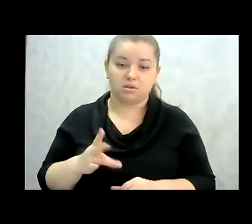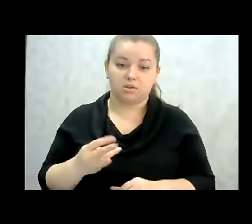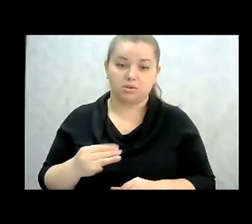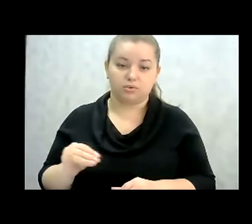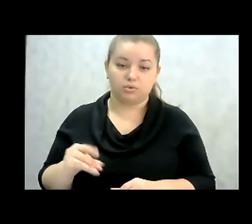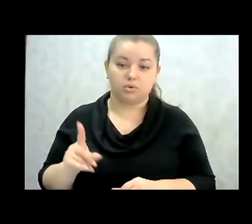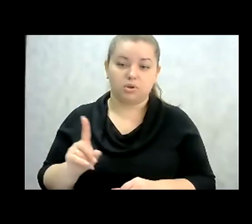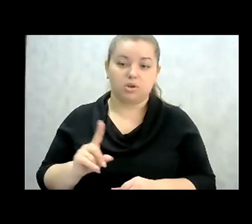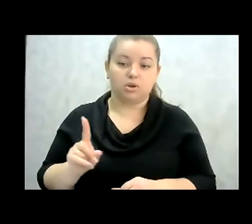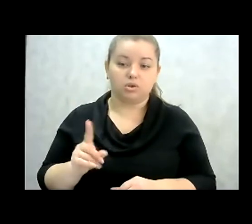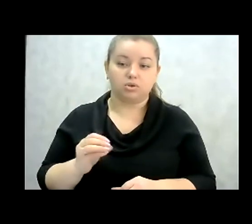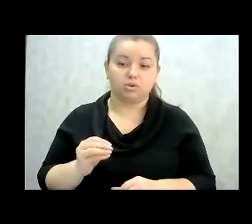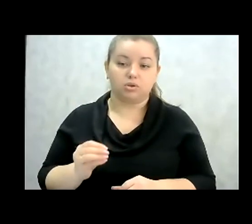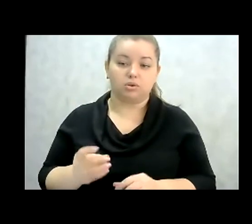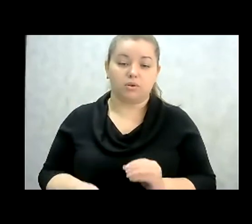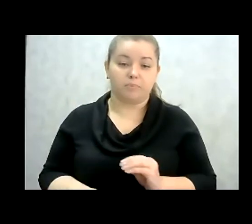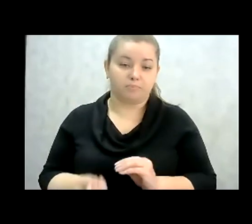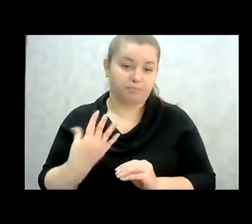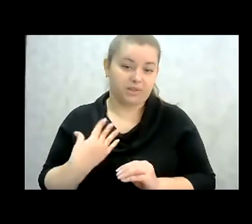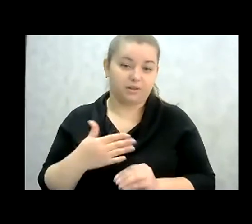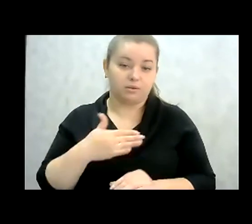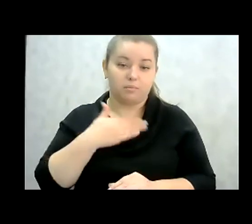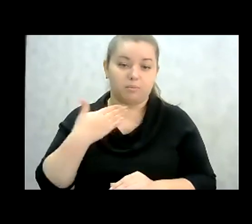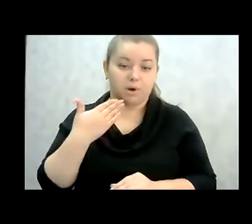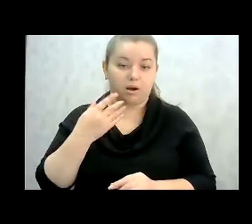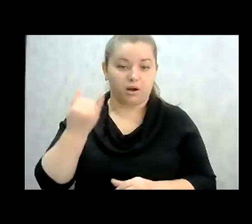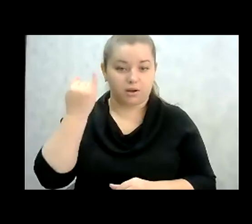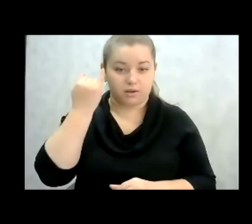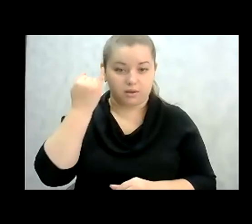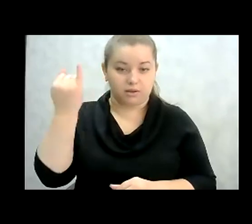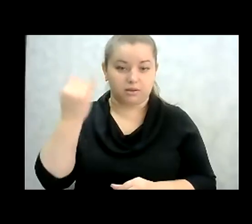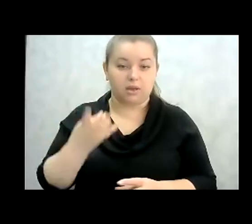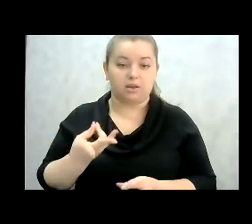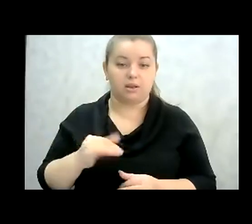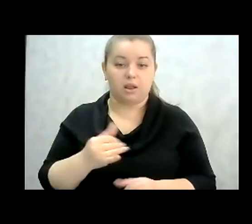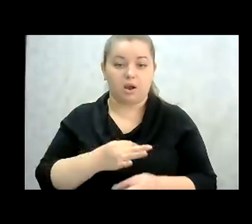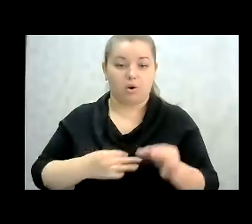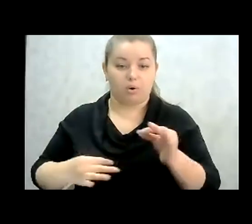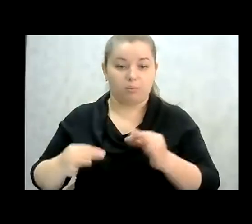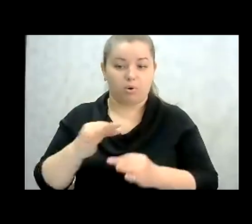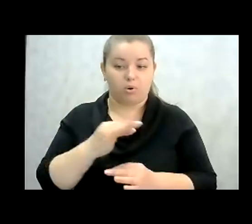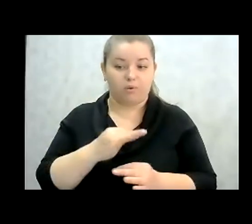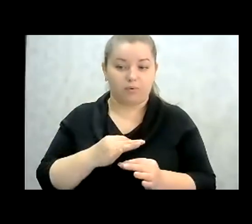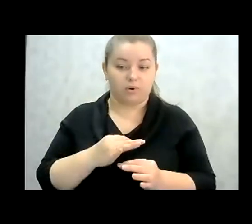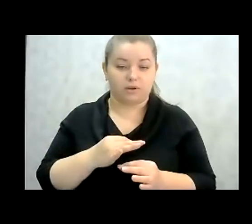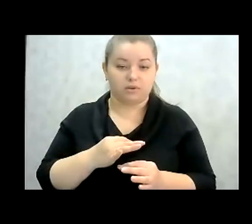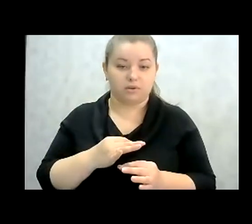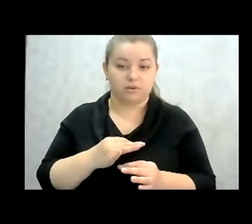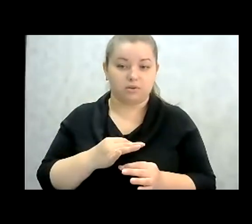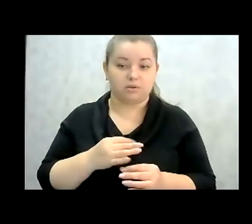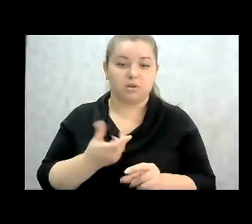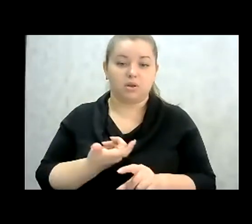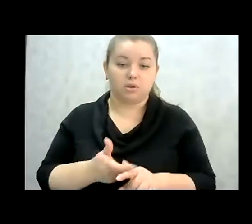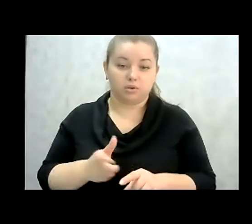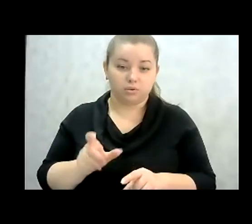that you have calls to the Verkhovna Rada and to the further development of the election code and other